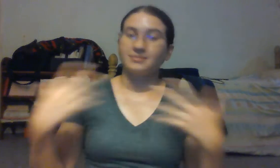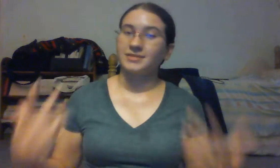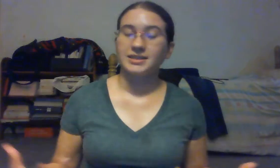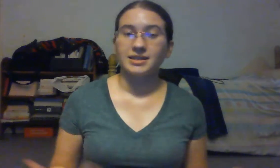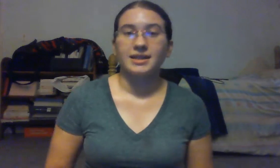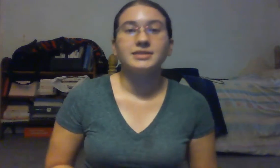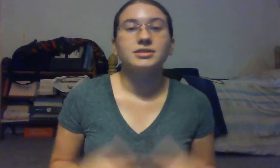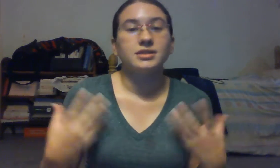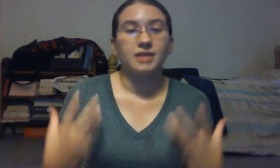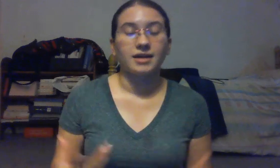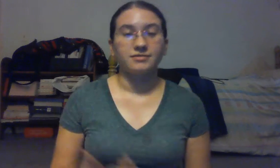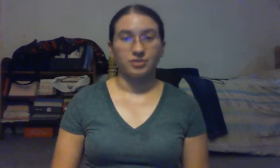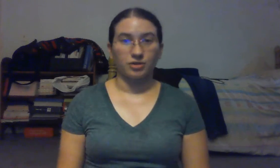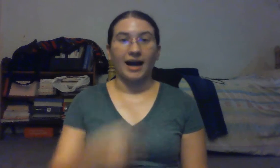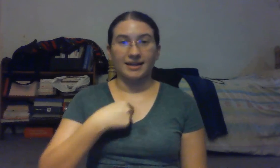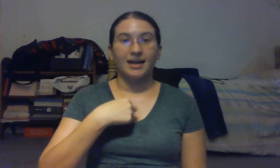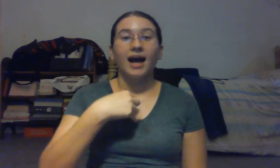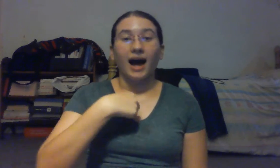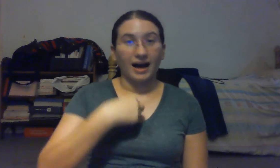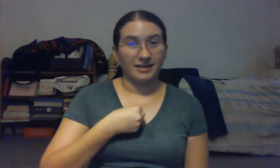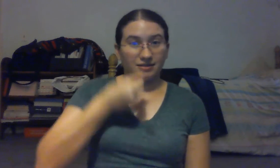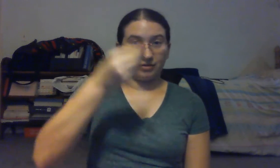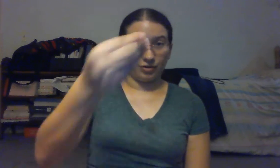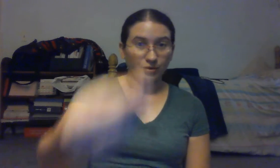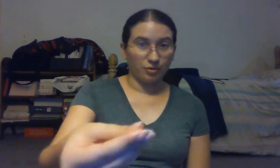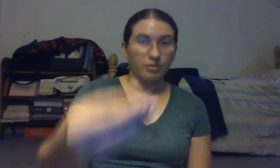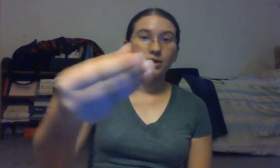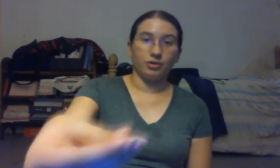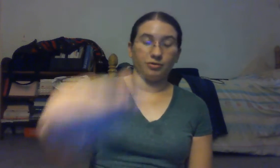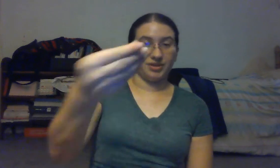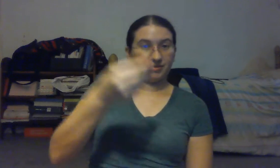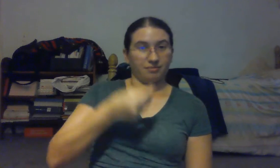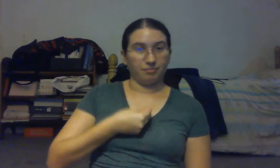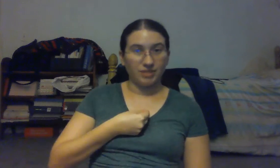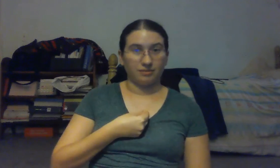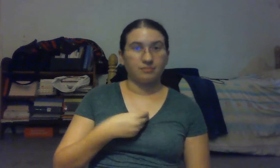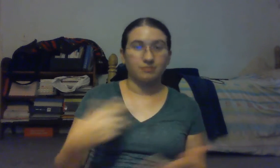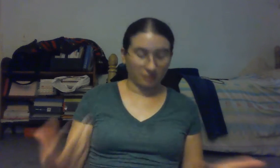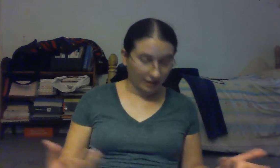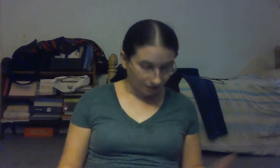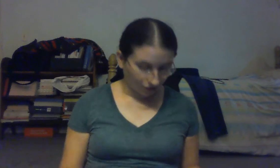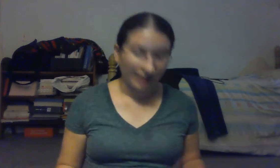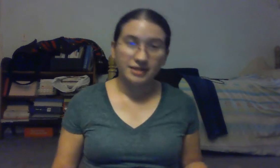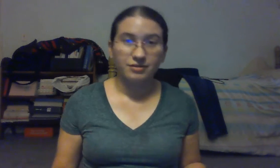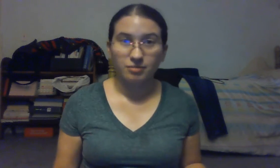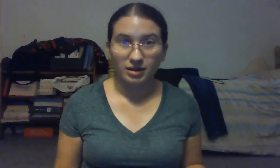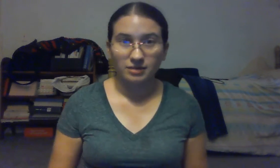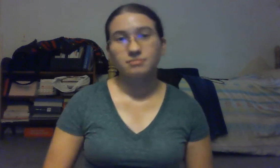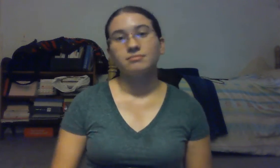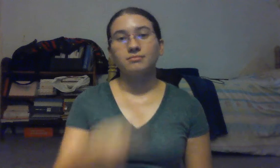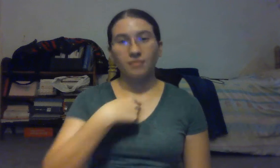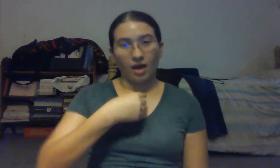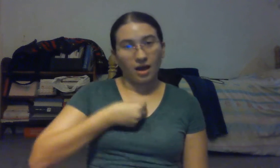That's it. That's the sign for I give you, you give me, right? So I give you money.